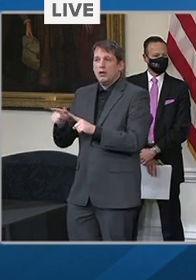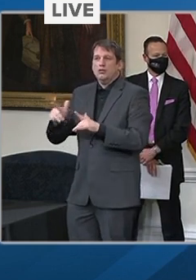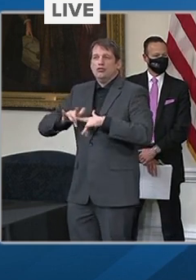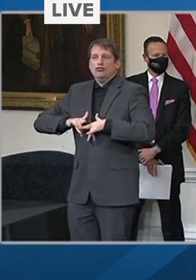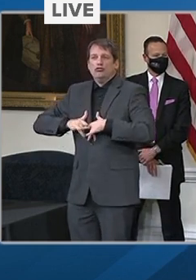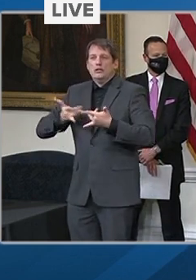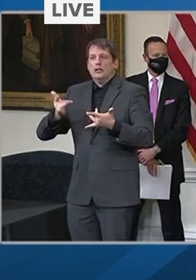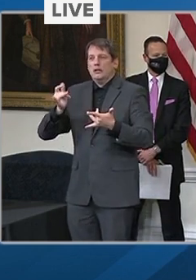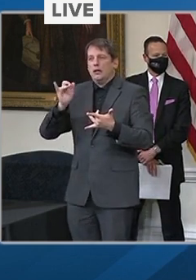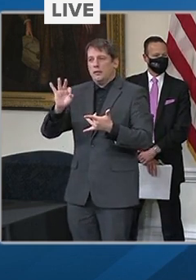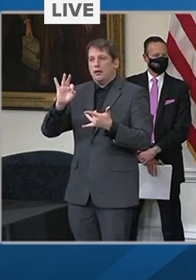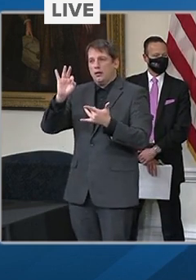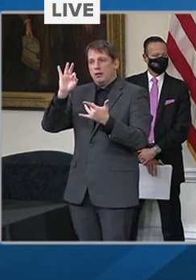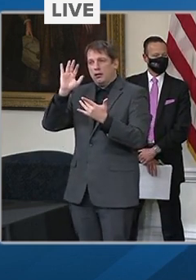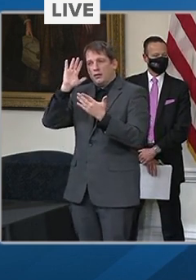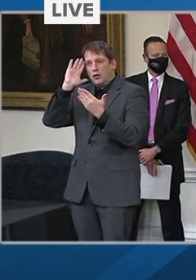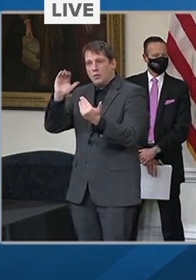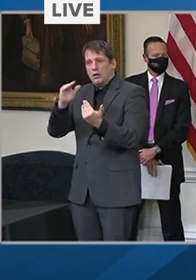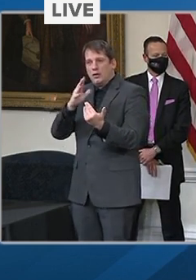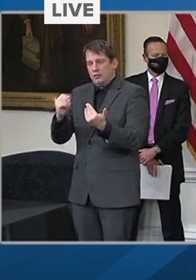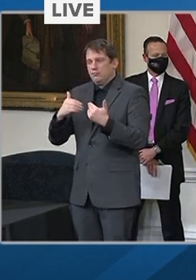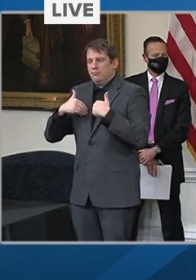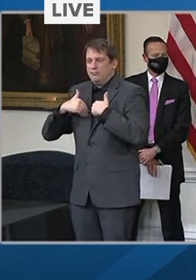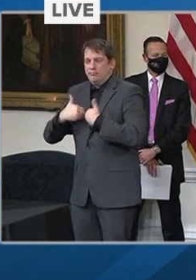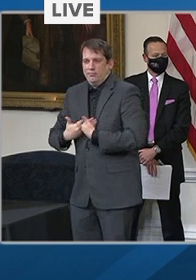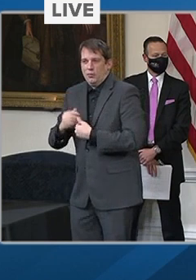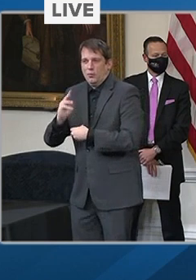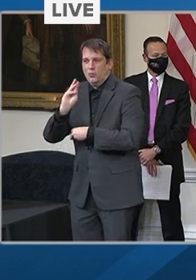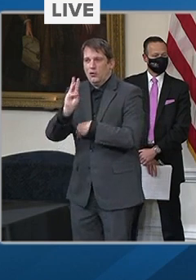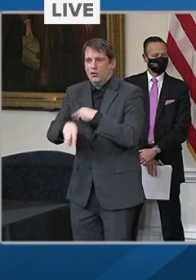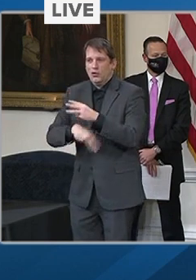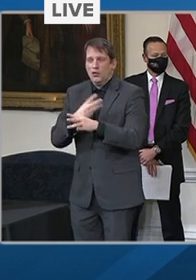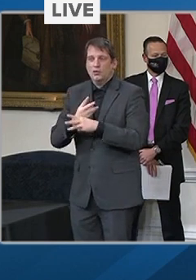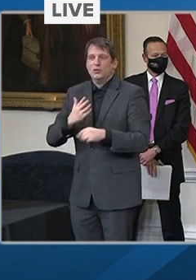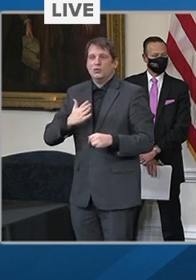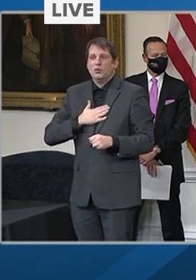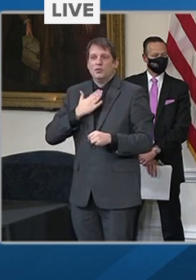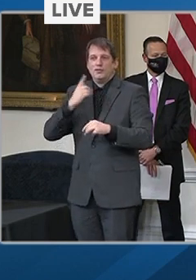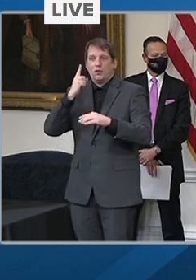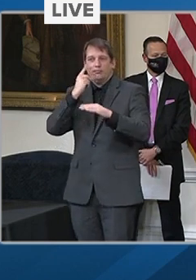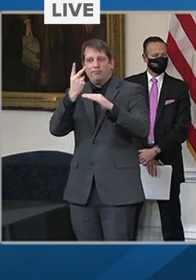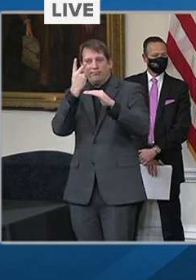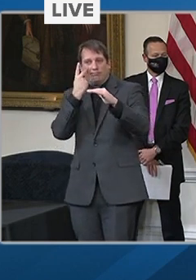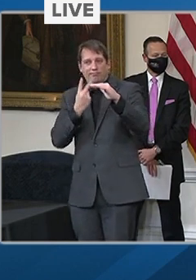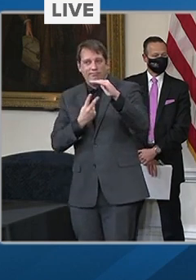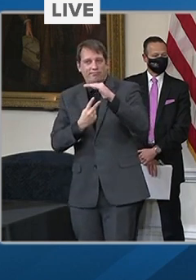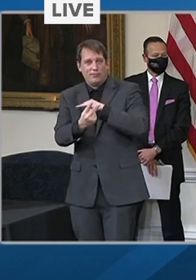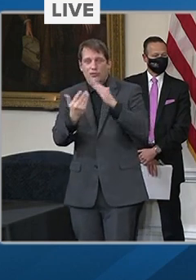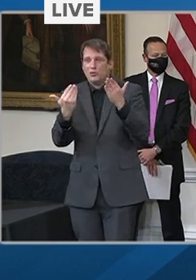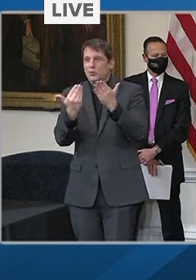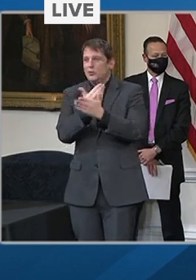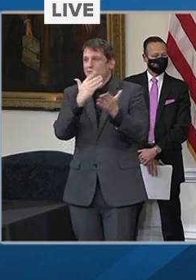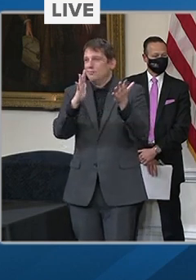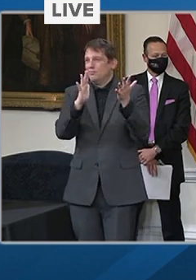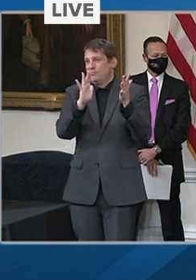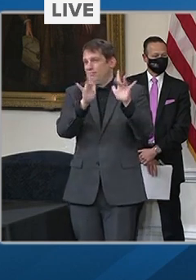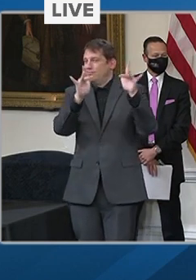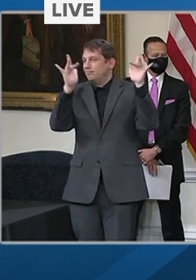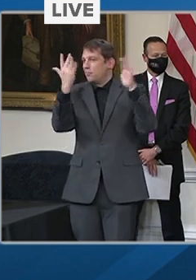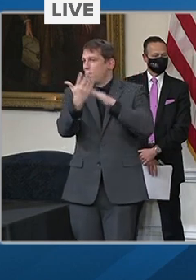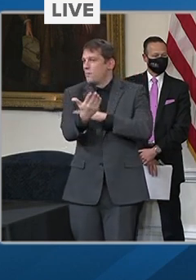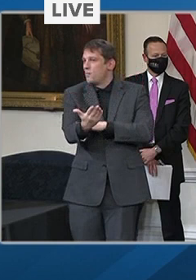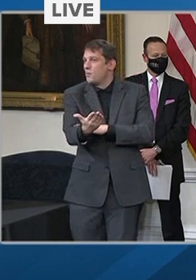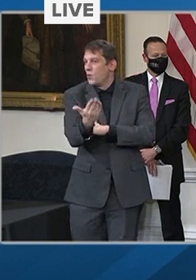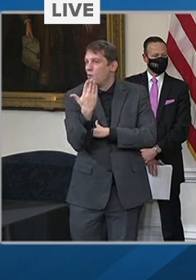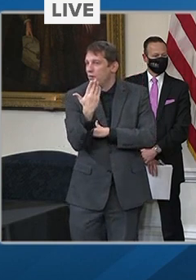world rejoices, for yonder breaks a new and glorious morn. This has been